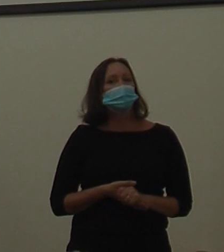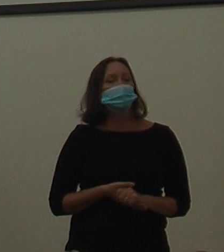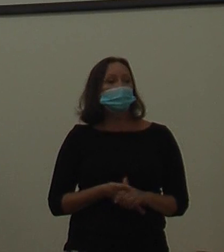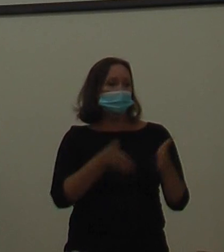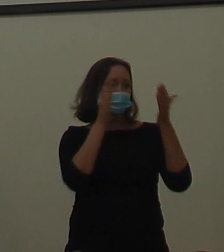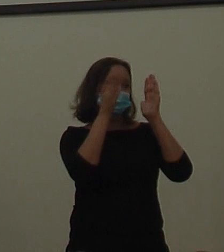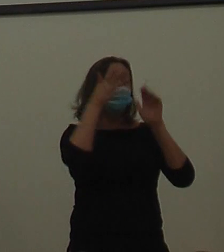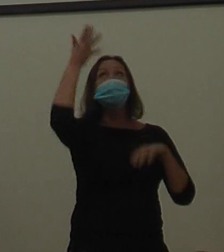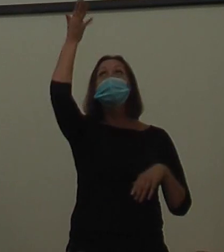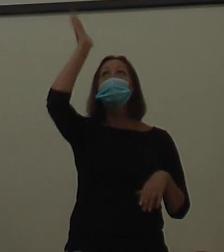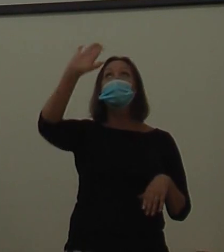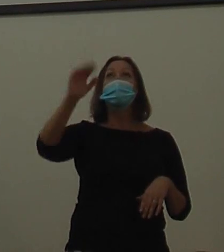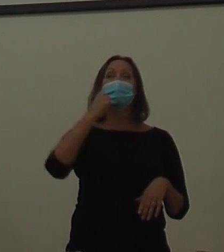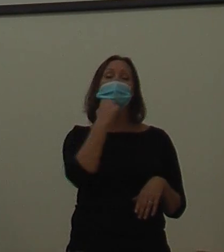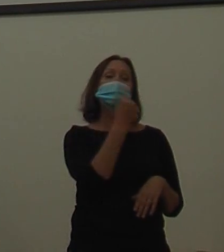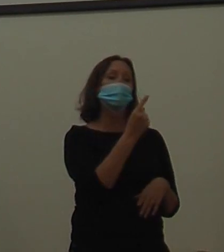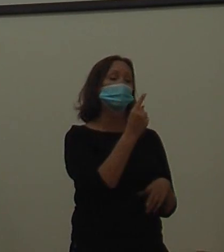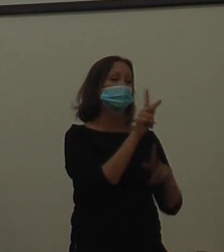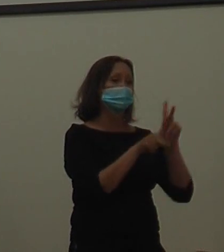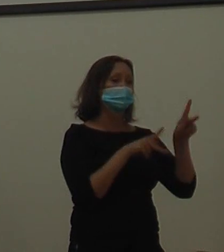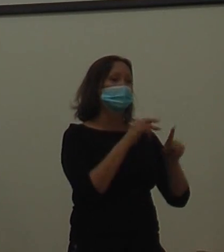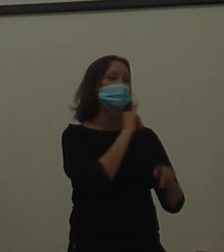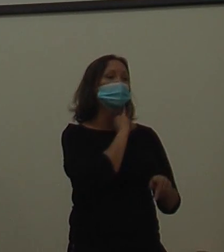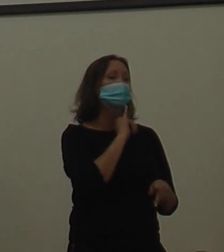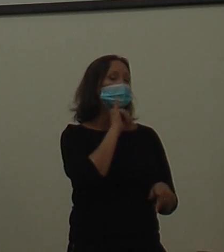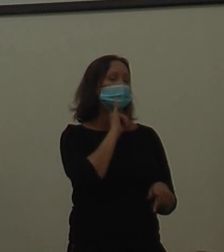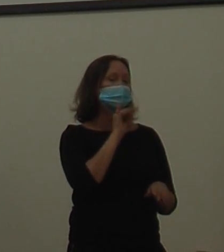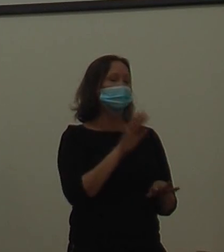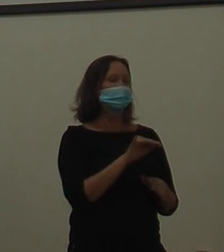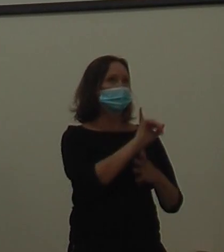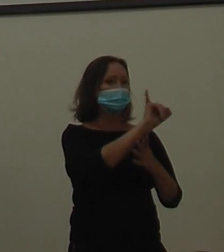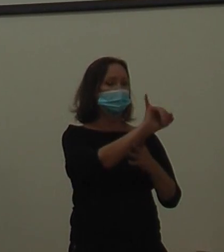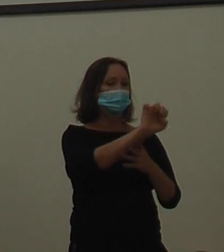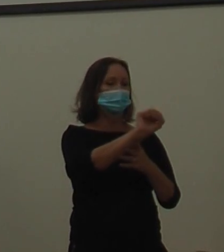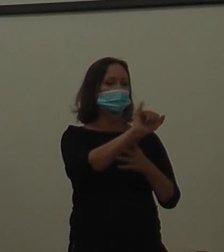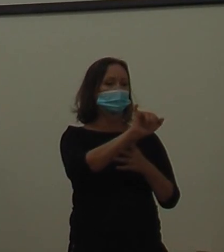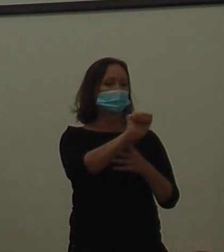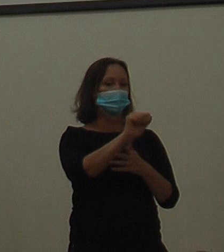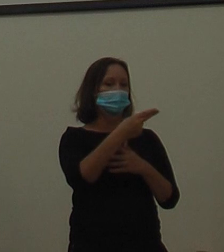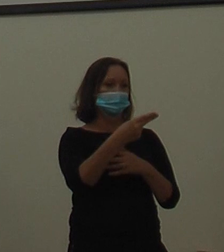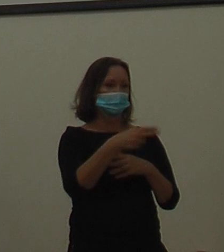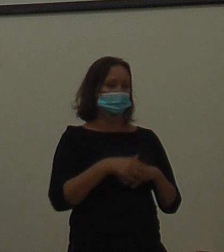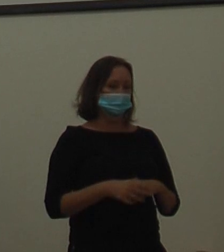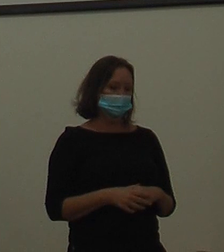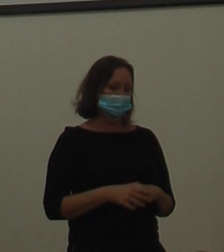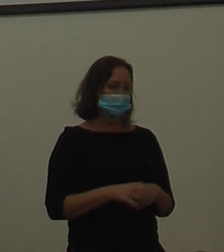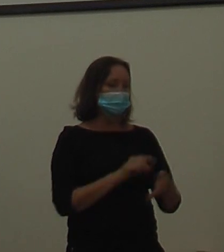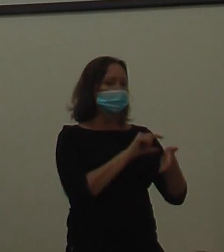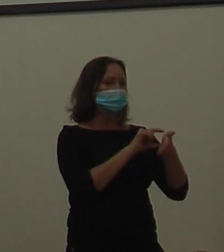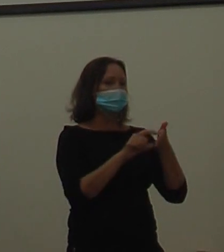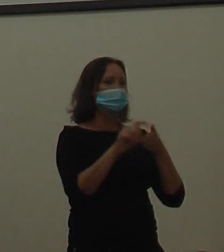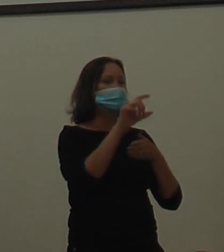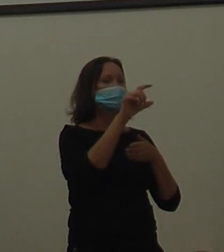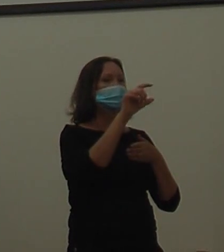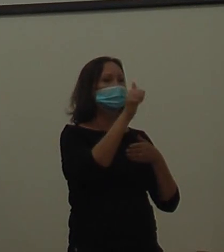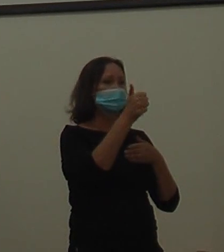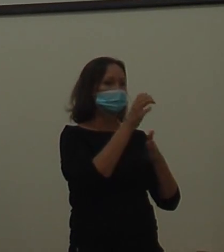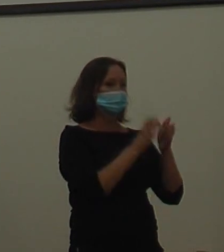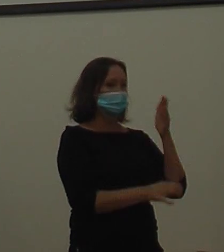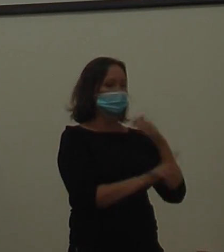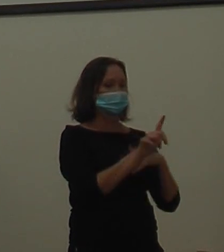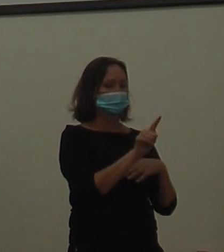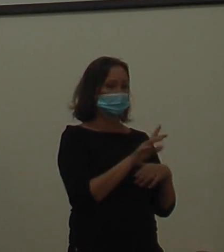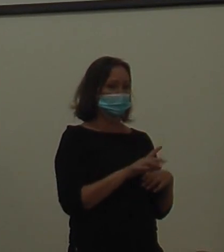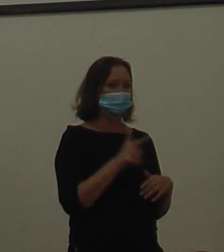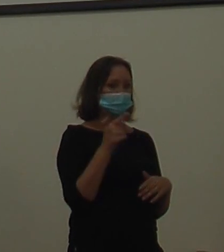Listen to what God says to Israel, to Isaiah. Verse 10, chapter 41. Fear not, for I am